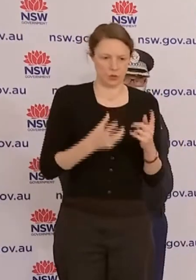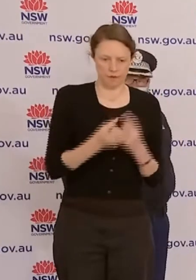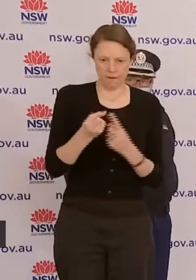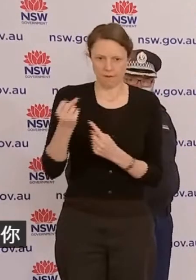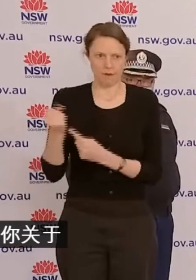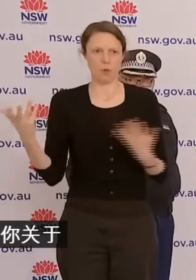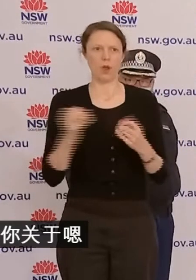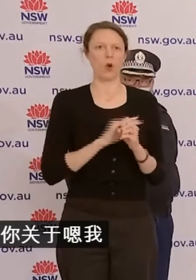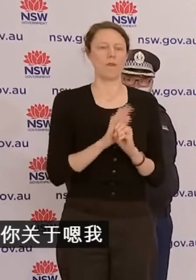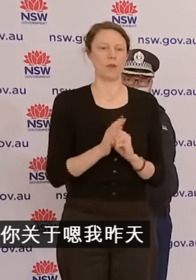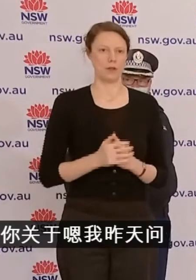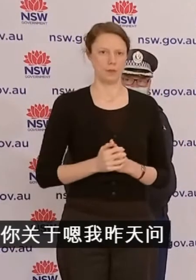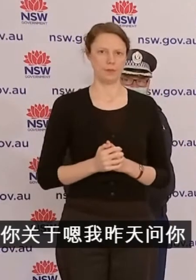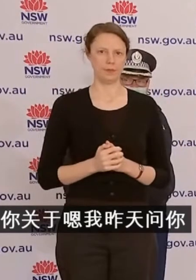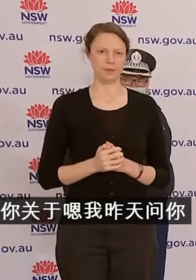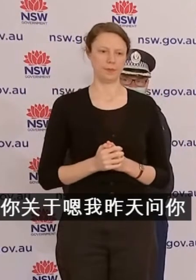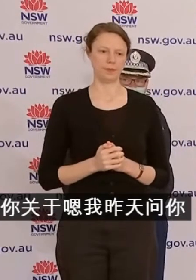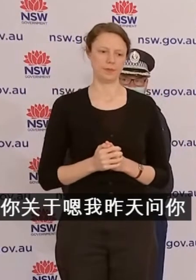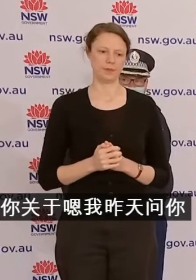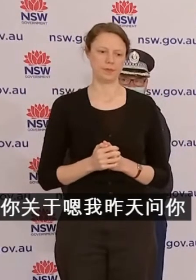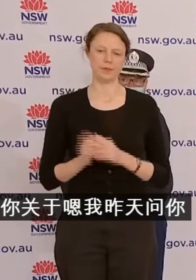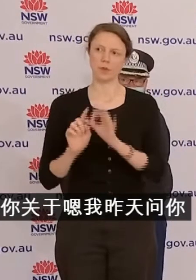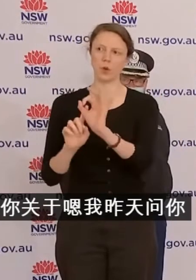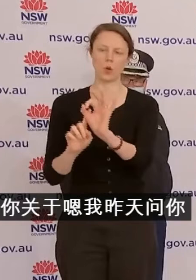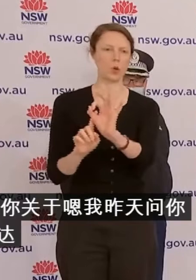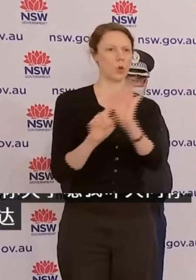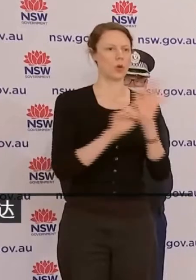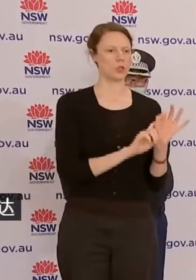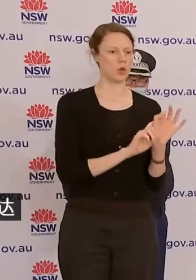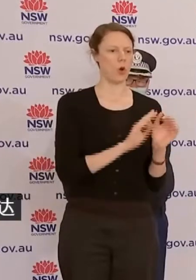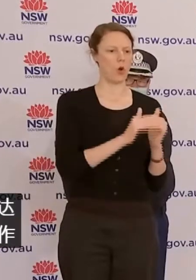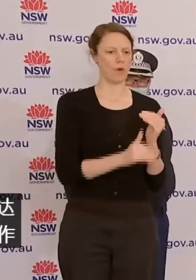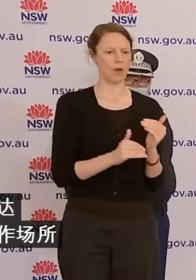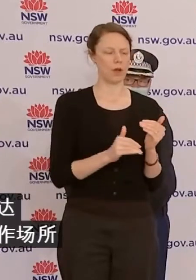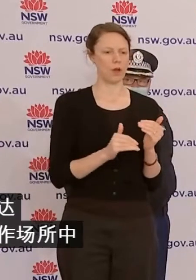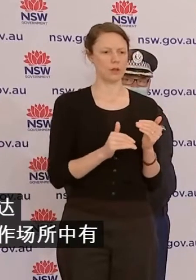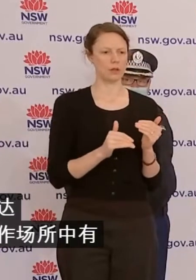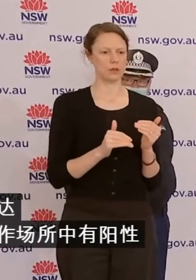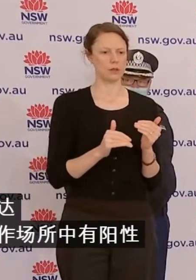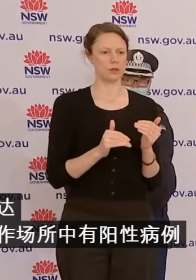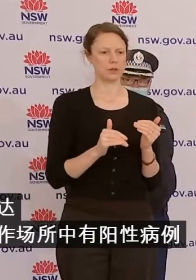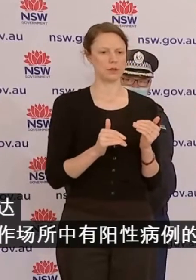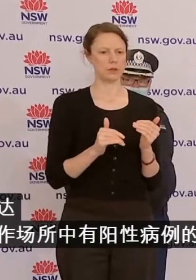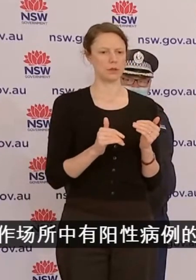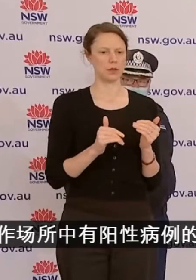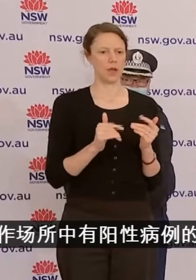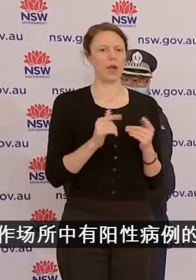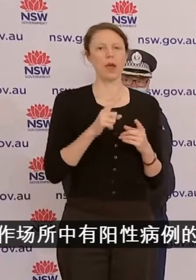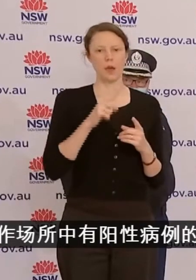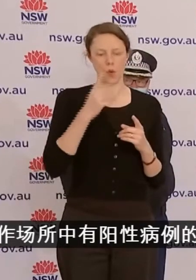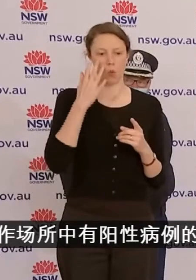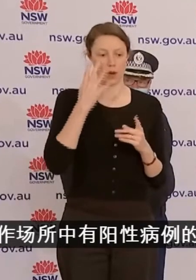I just ask you about, asked you yesterday about delays in getting to employers who have positive cases in